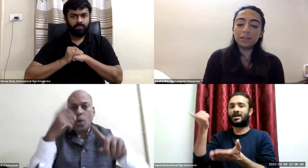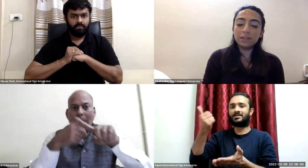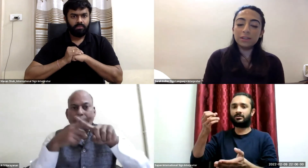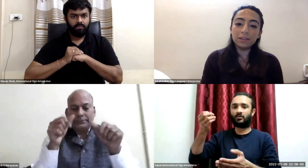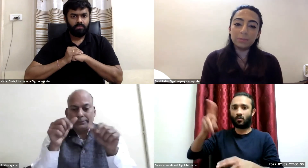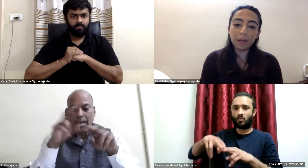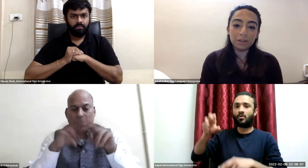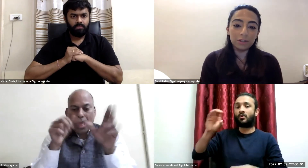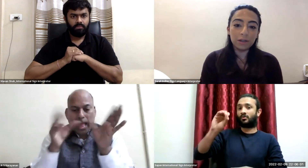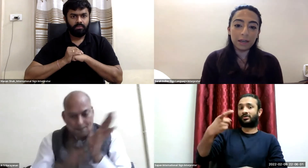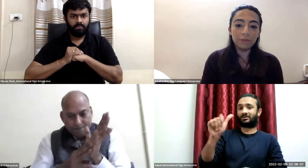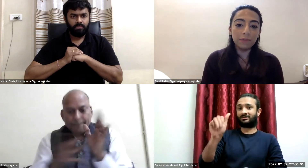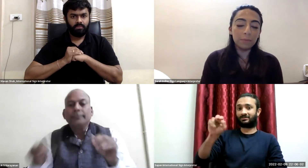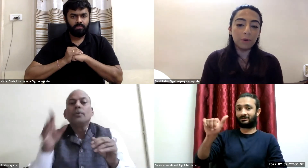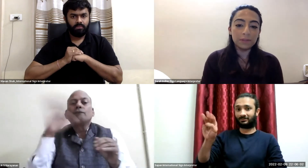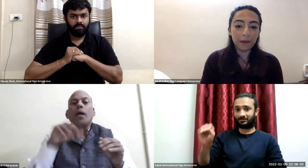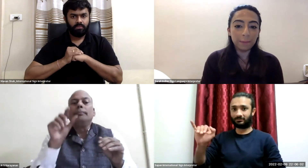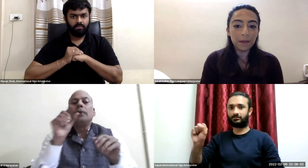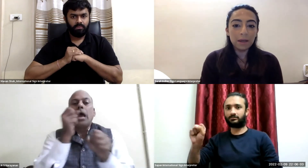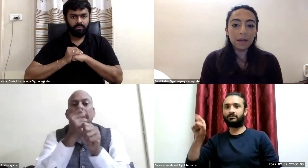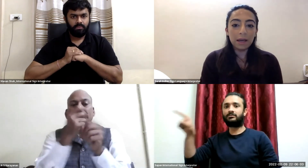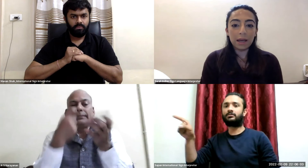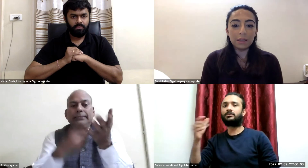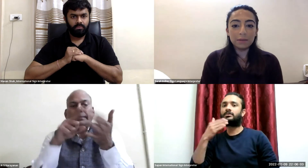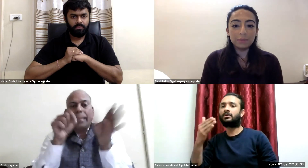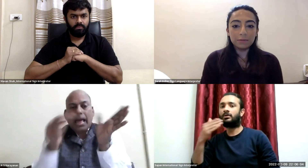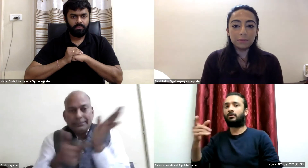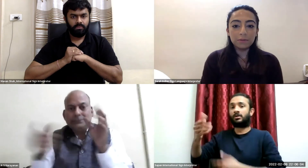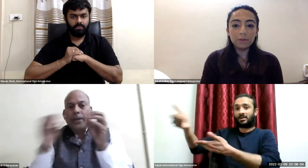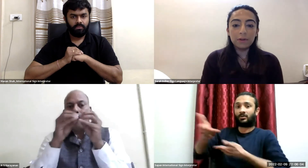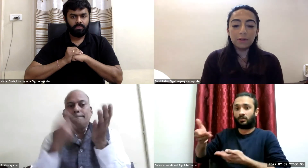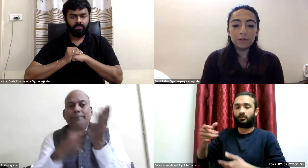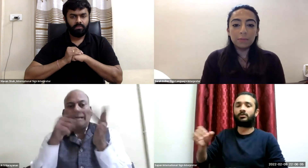She is the research manager again from Oxfam, and